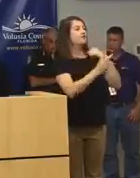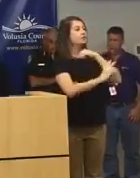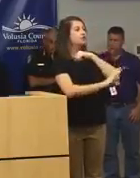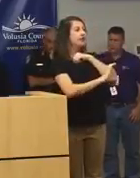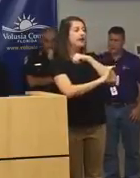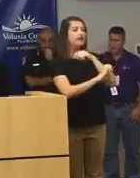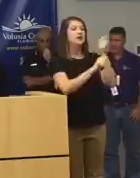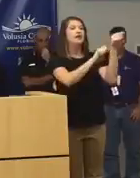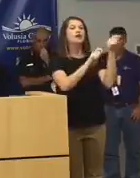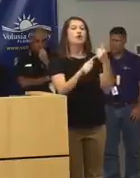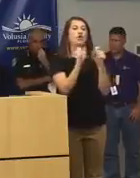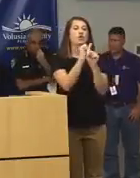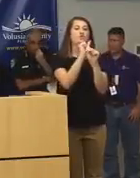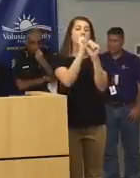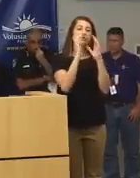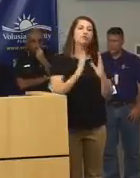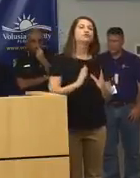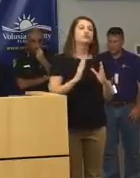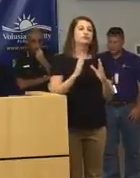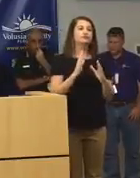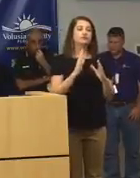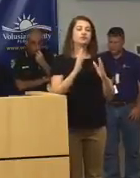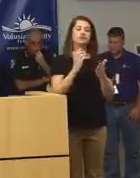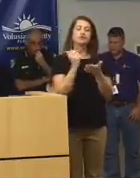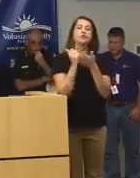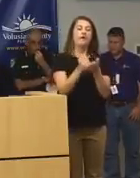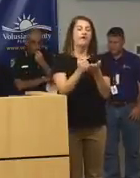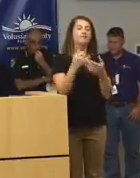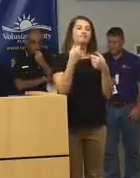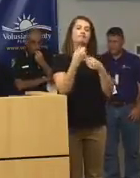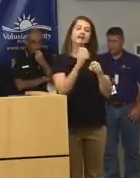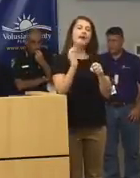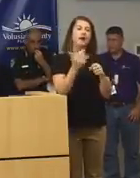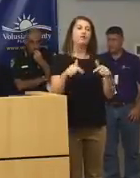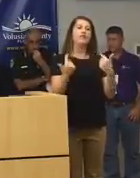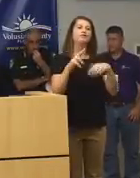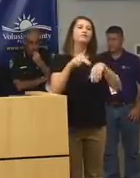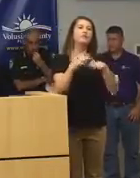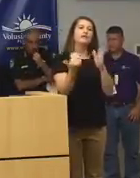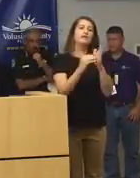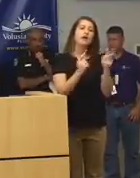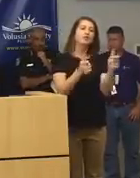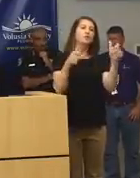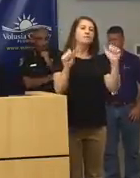County and all the employees and your help in returning life to as normal as quickly as possible.